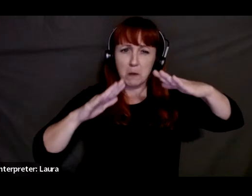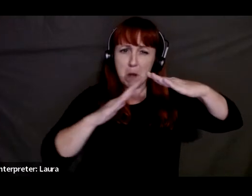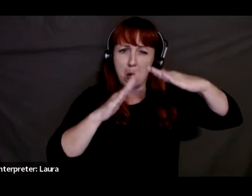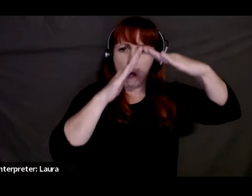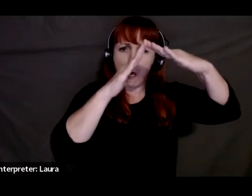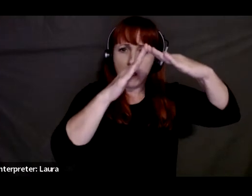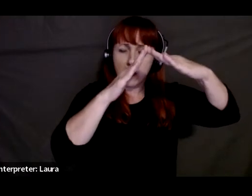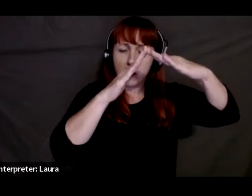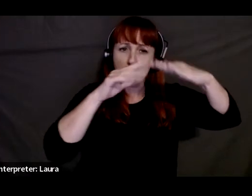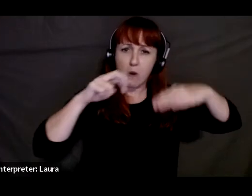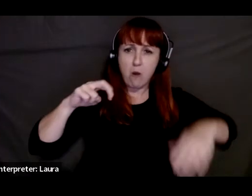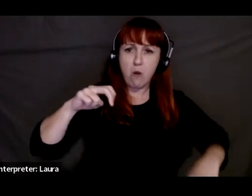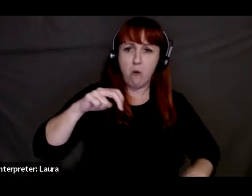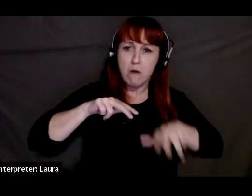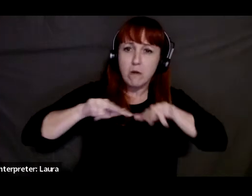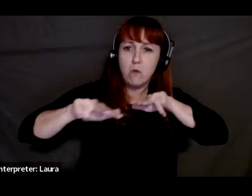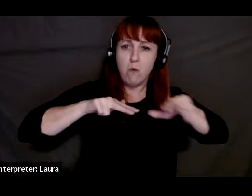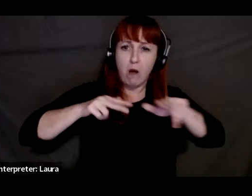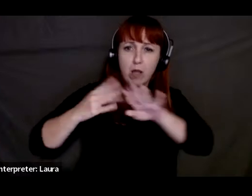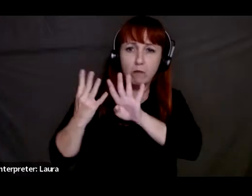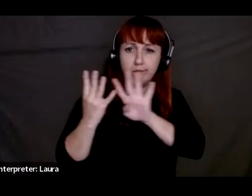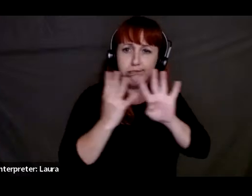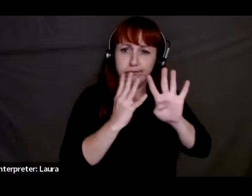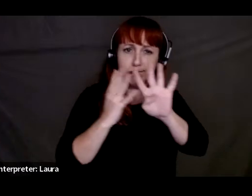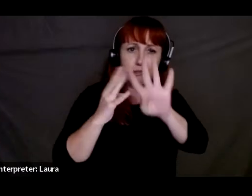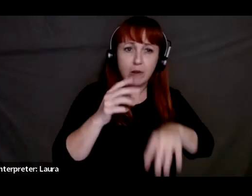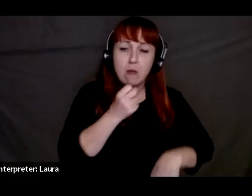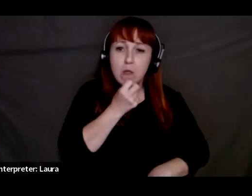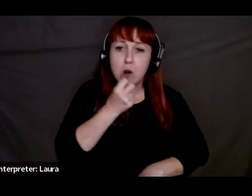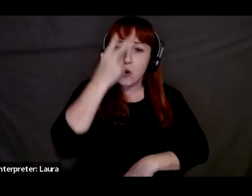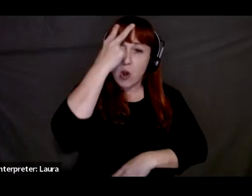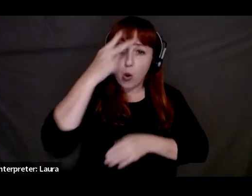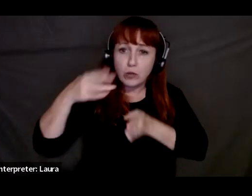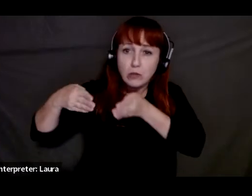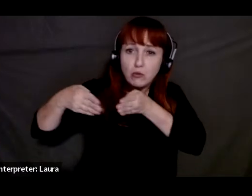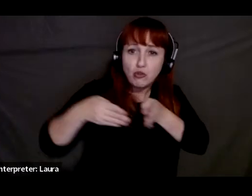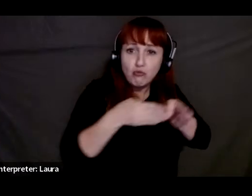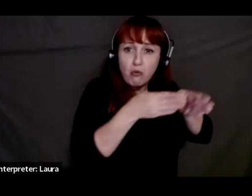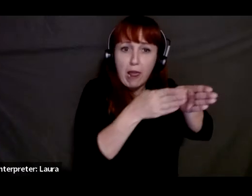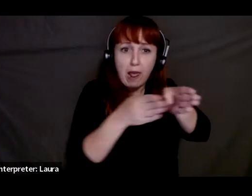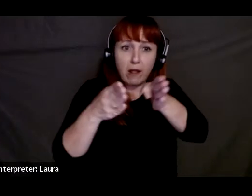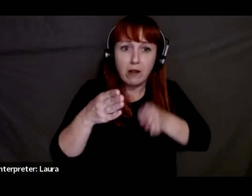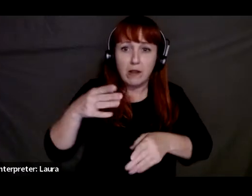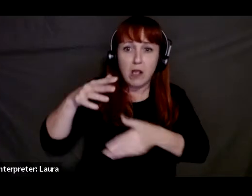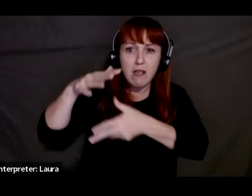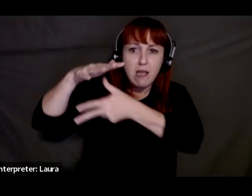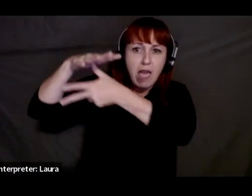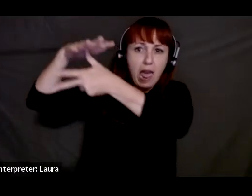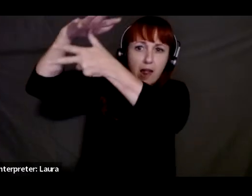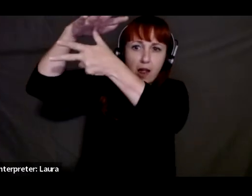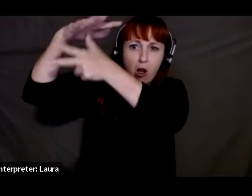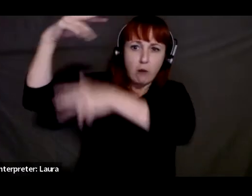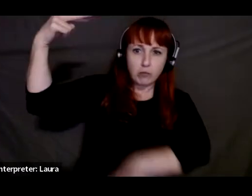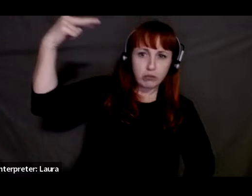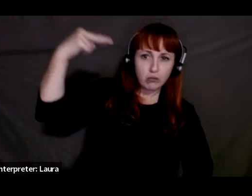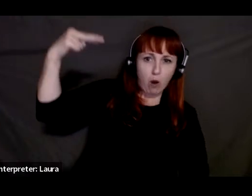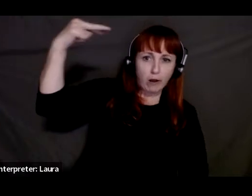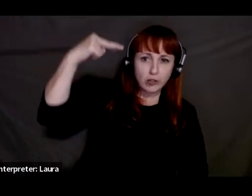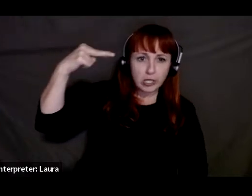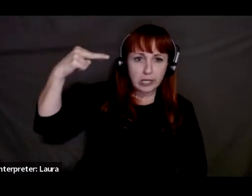we were walking, following the goat trail, because helicopters were watching us, yeah?